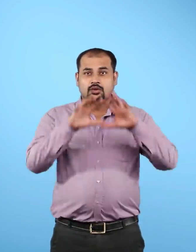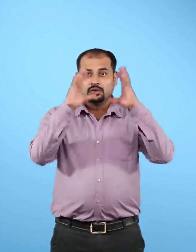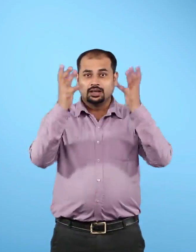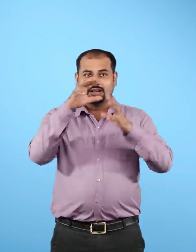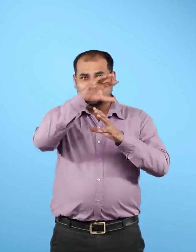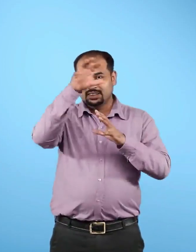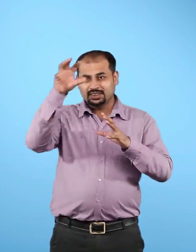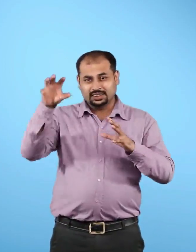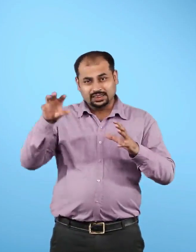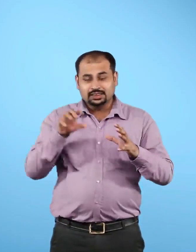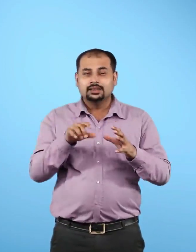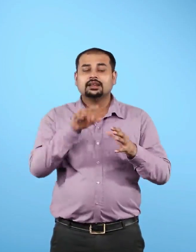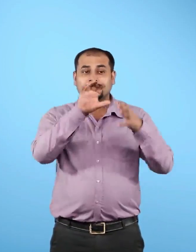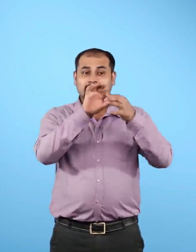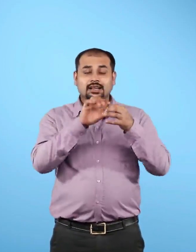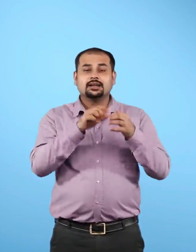Money from different countries.